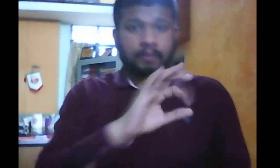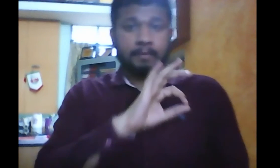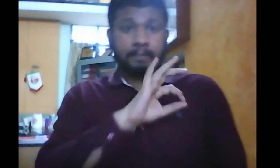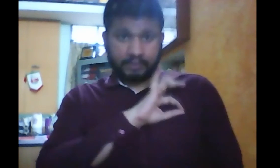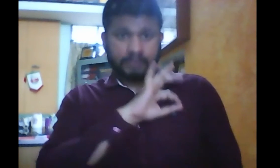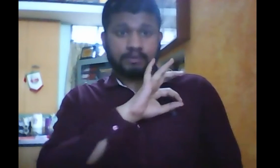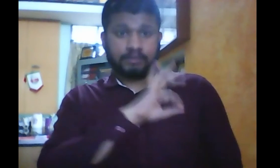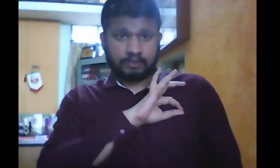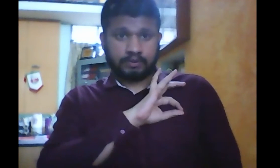like